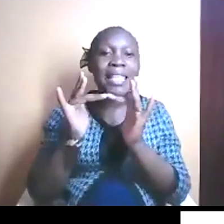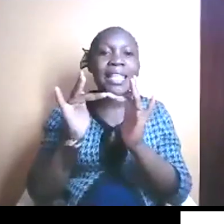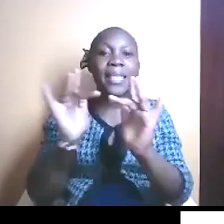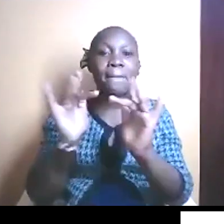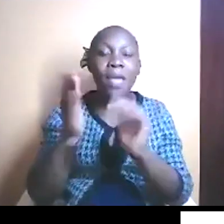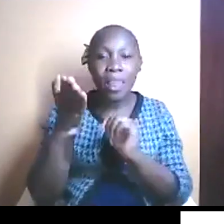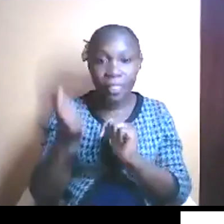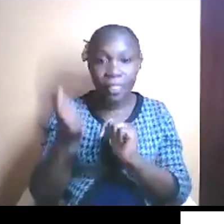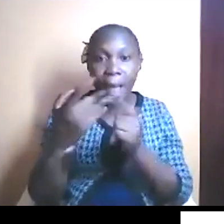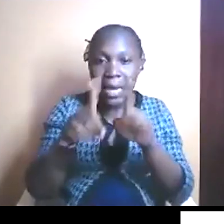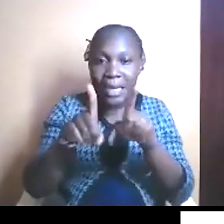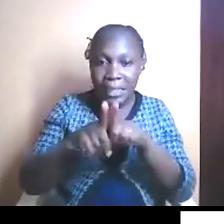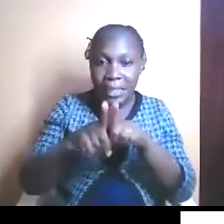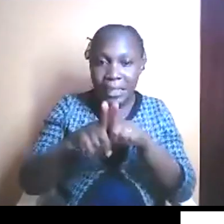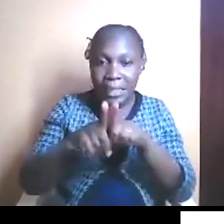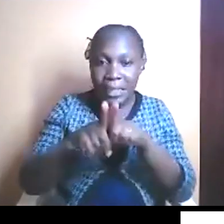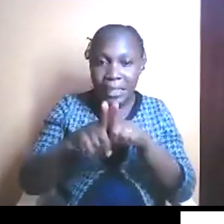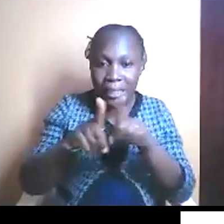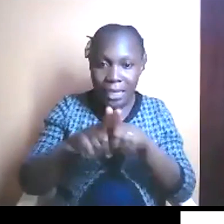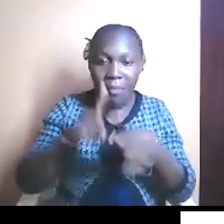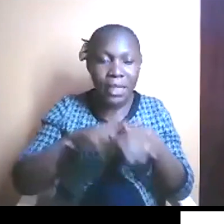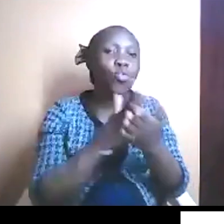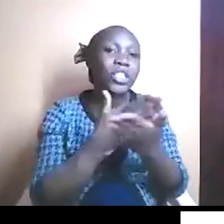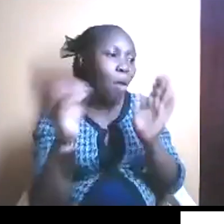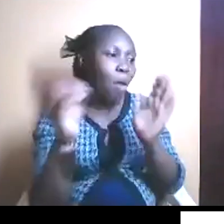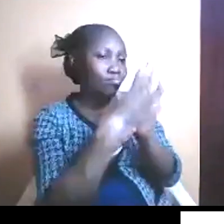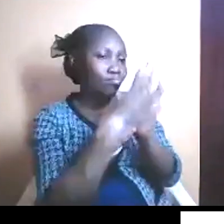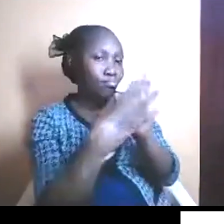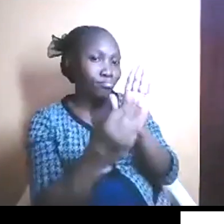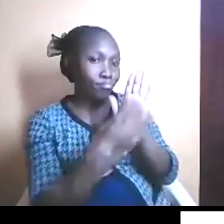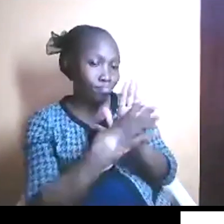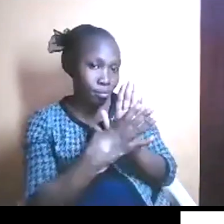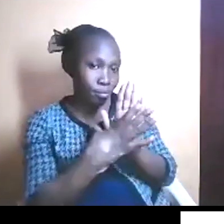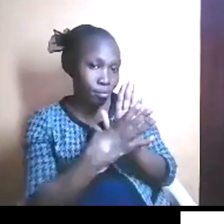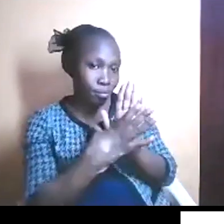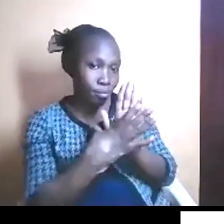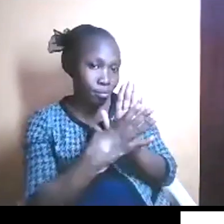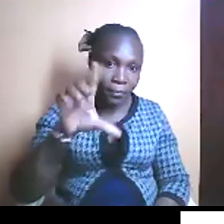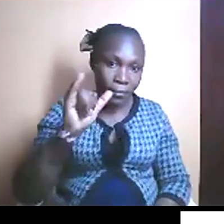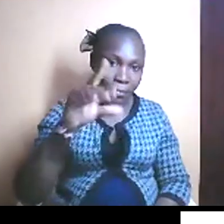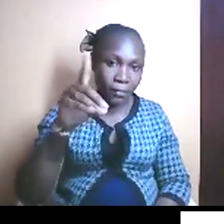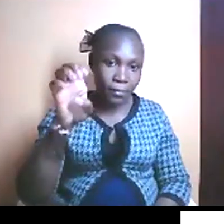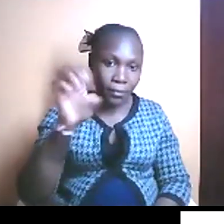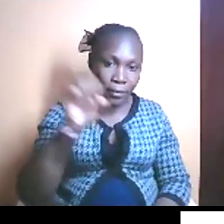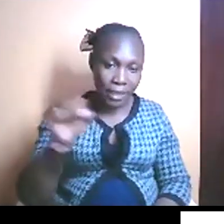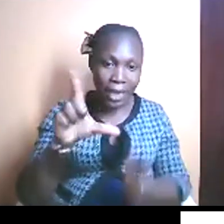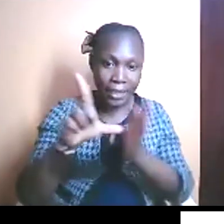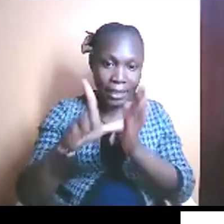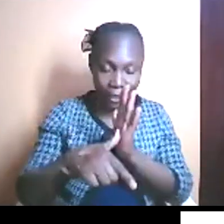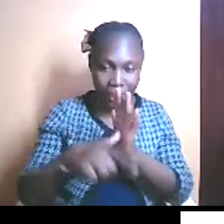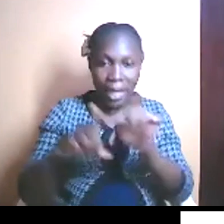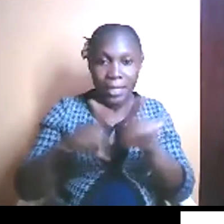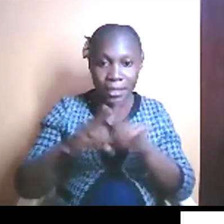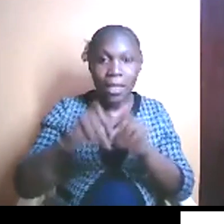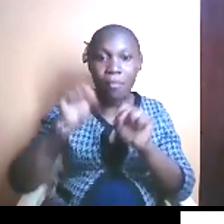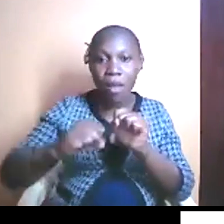the slides, because we're going to share it to your emails with the link to the recording, you can actually get in touch with her. And in case